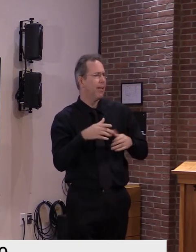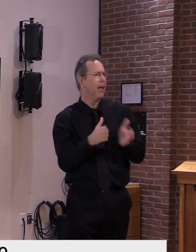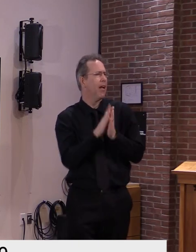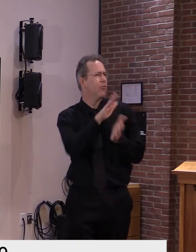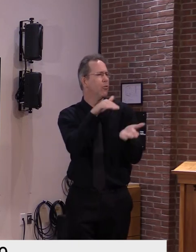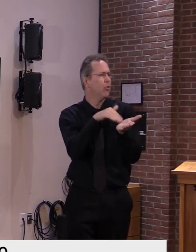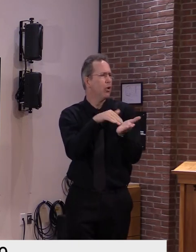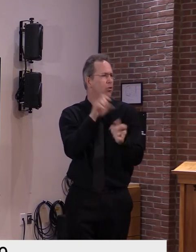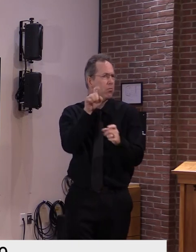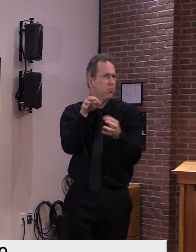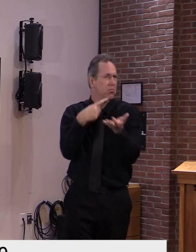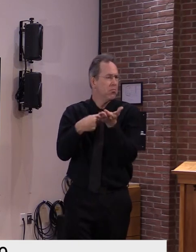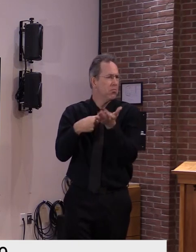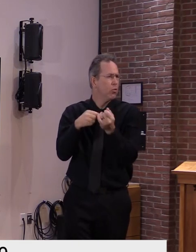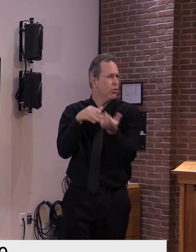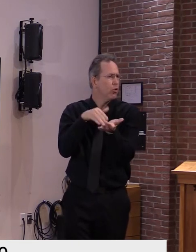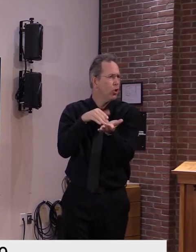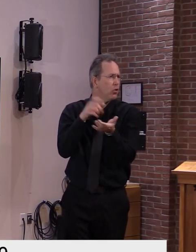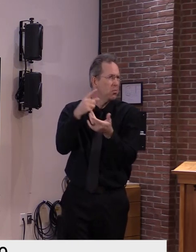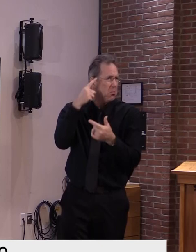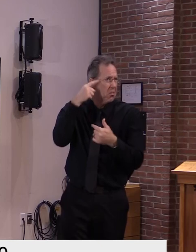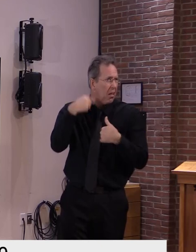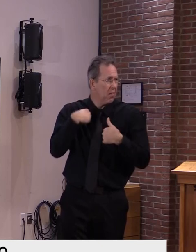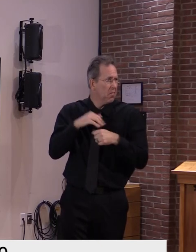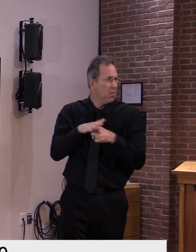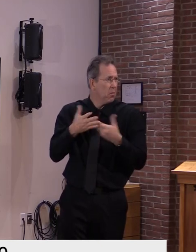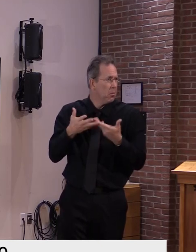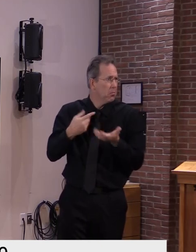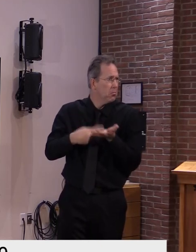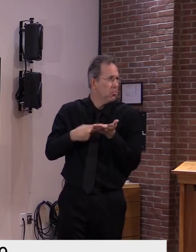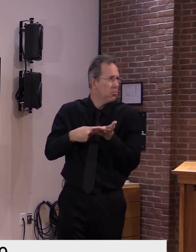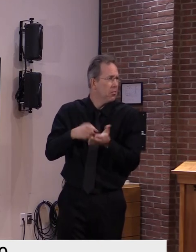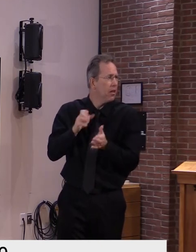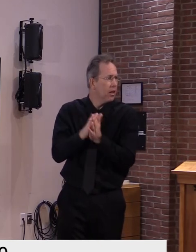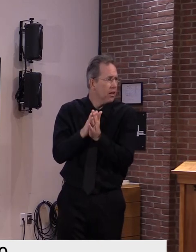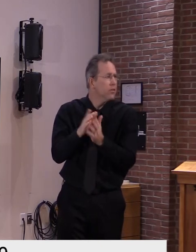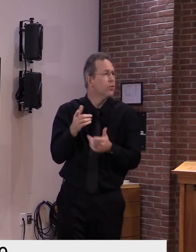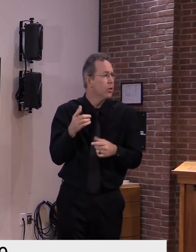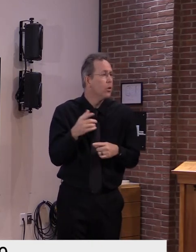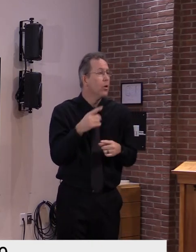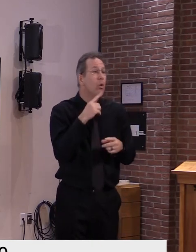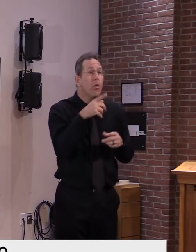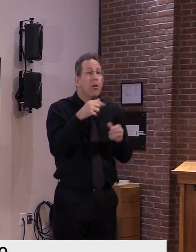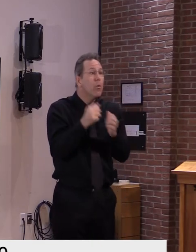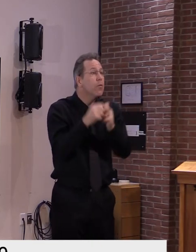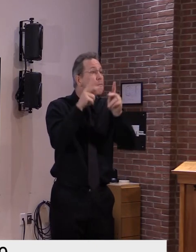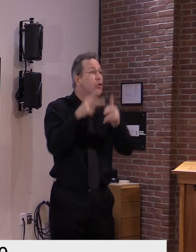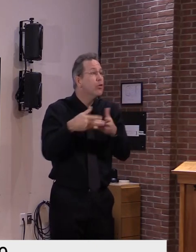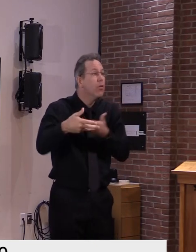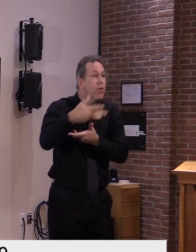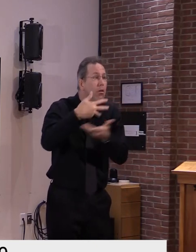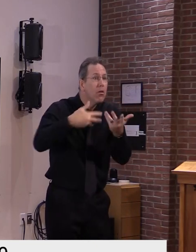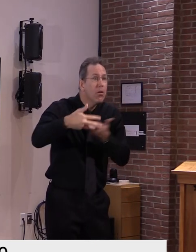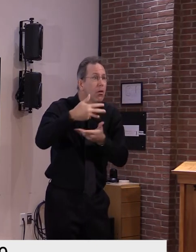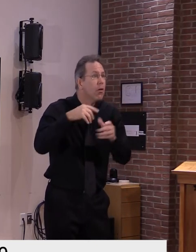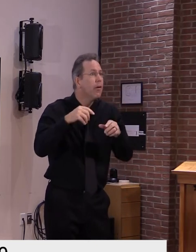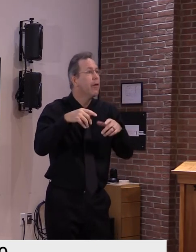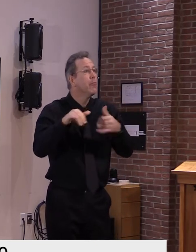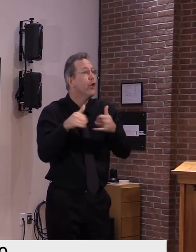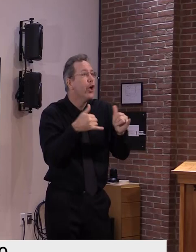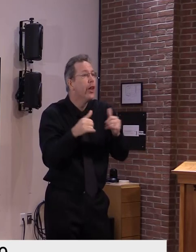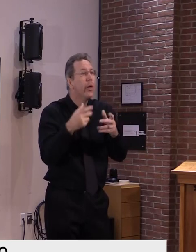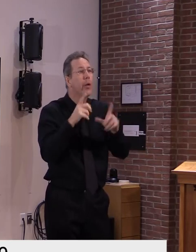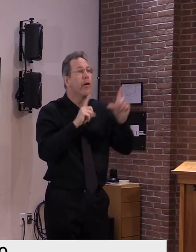But if you've been to gatherings, clearly that's a priority. If you're a person who just is